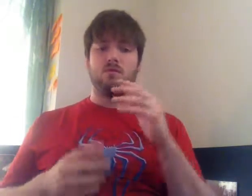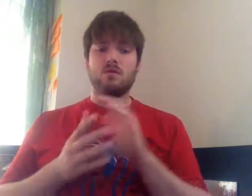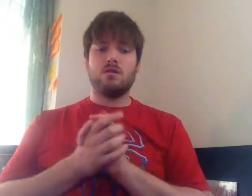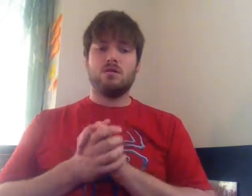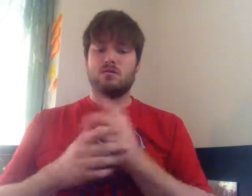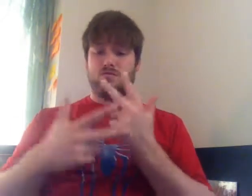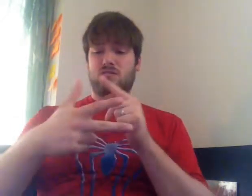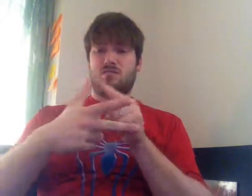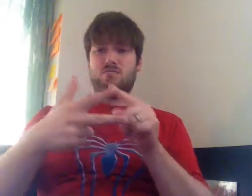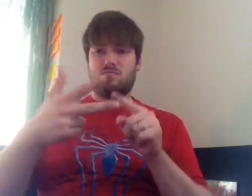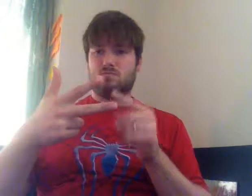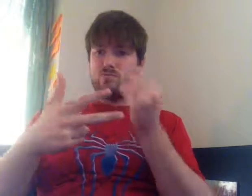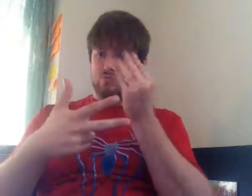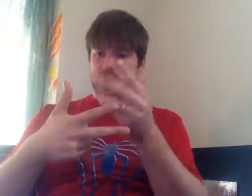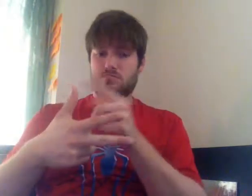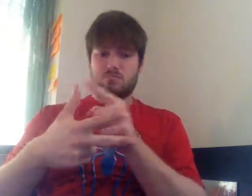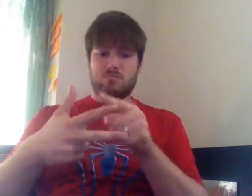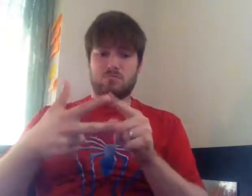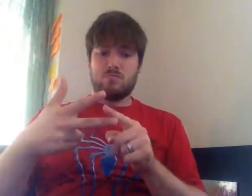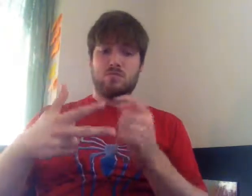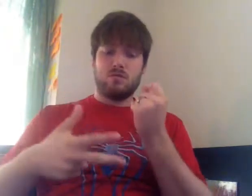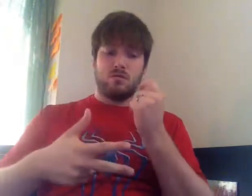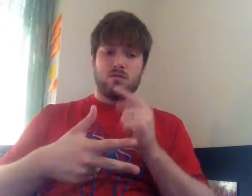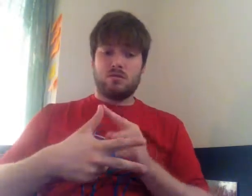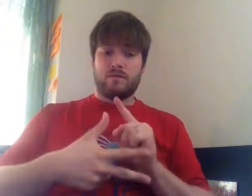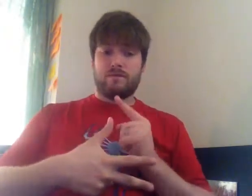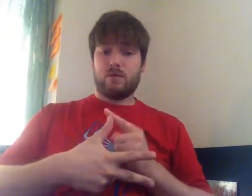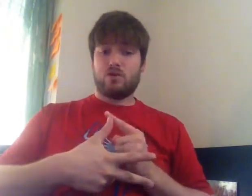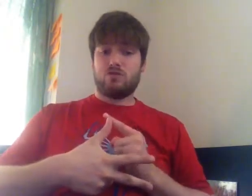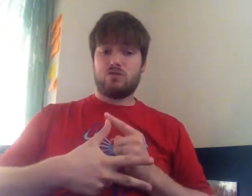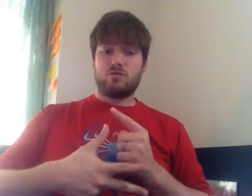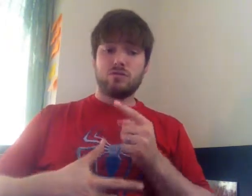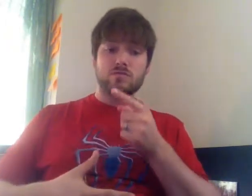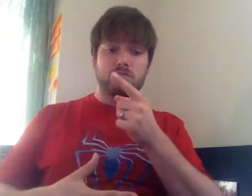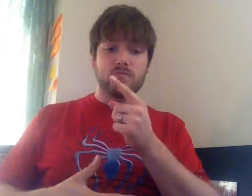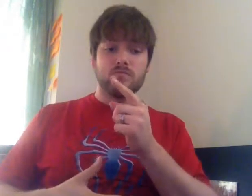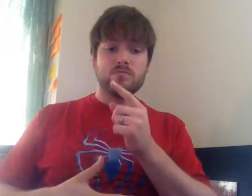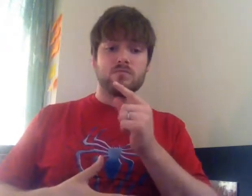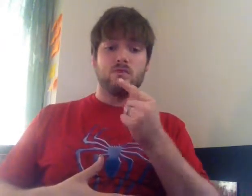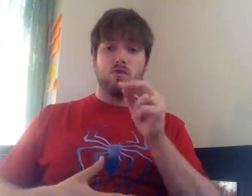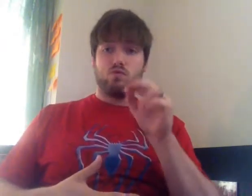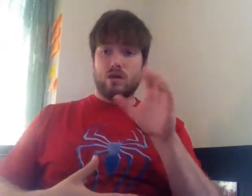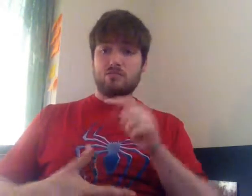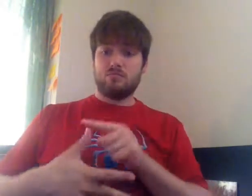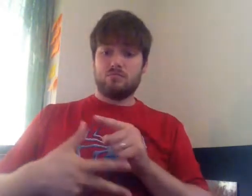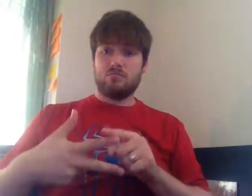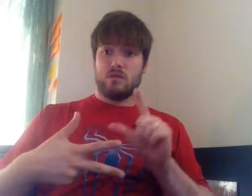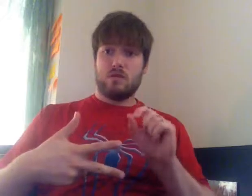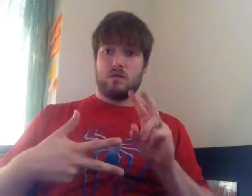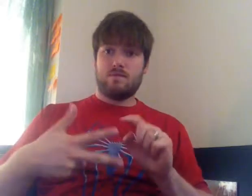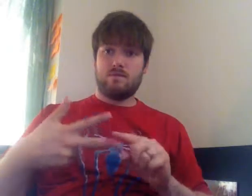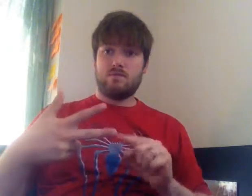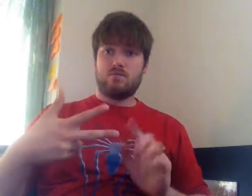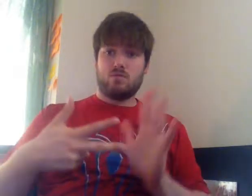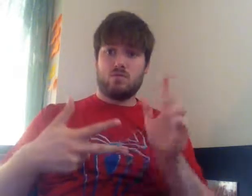Orlando, Tampa, on to the south, staying with leftover tropical moisture from Tropical Storm Colin. So